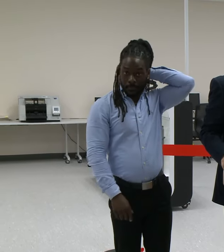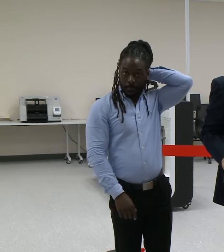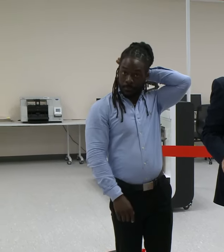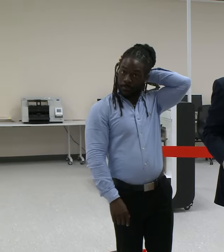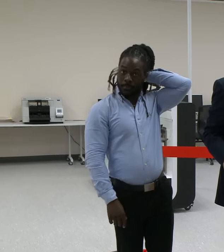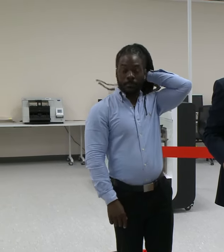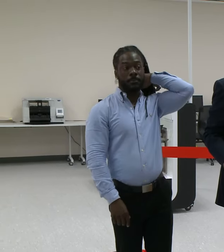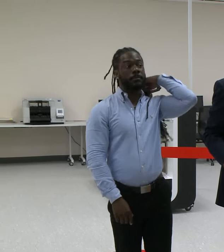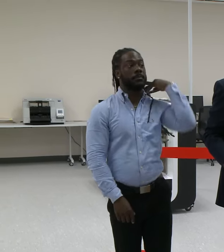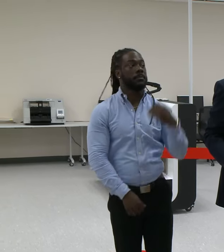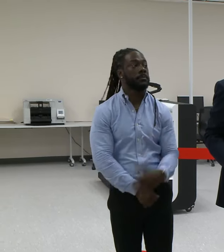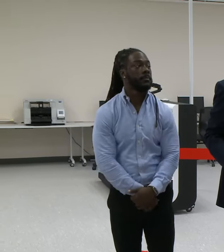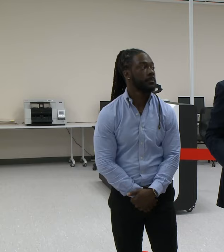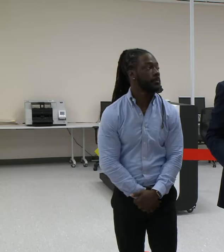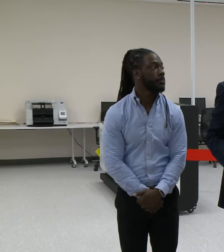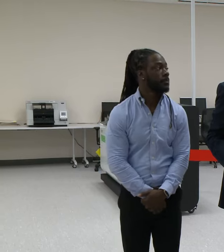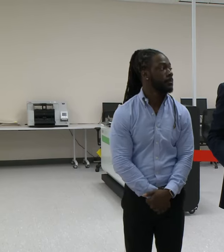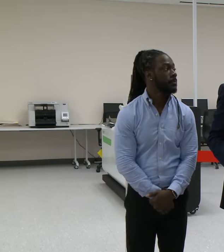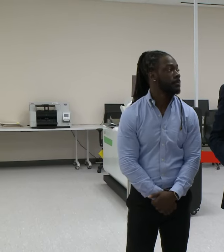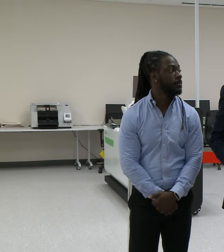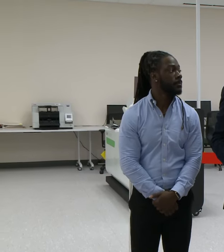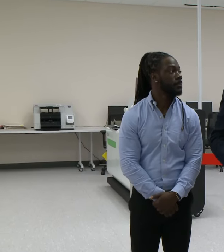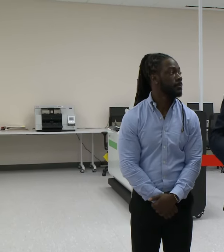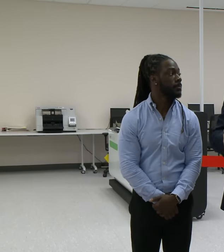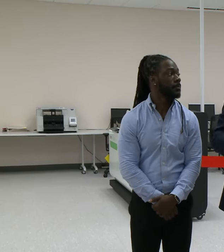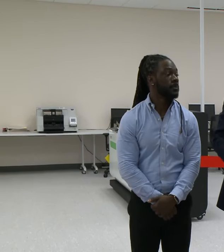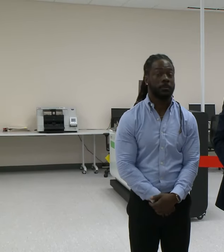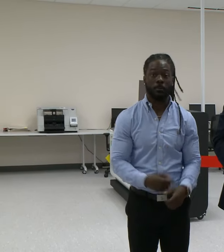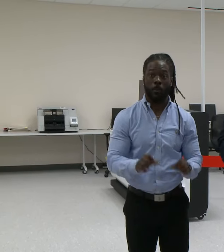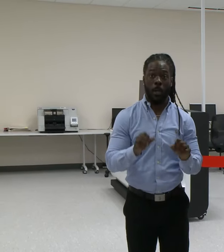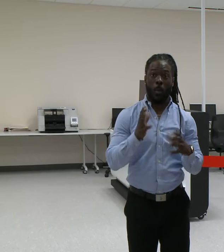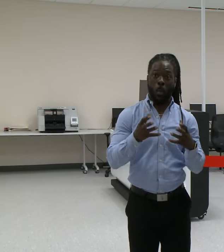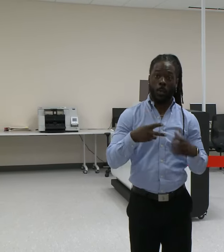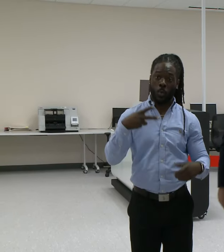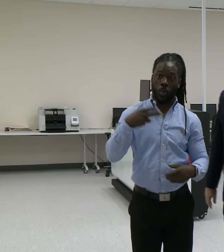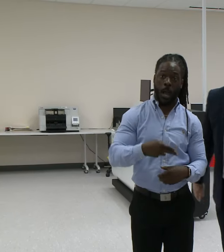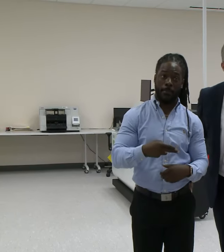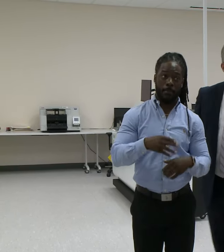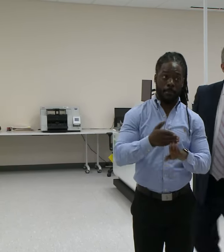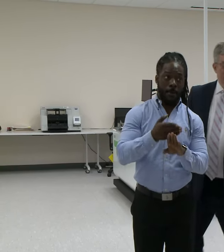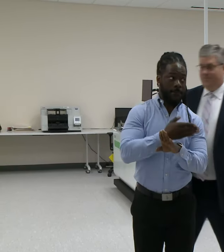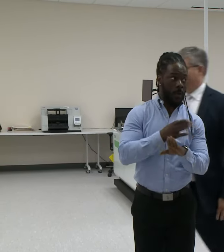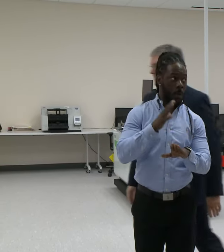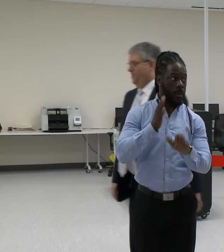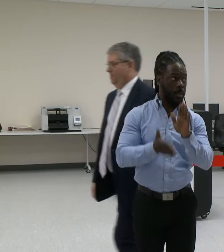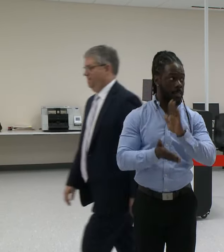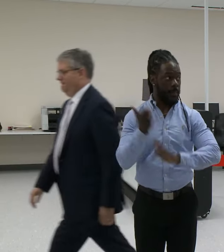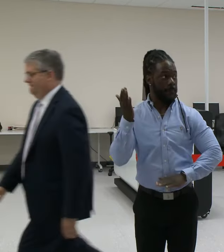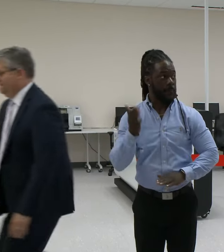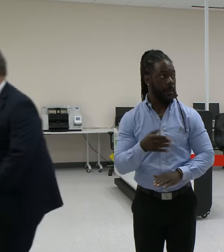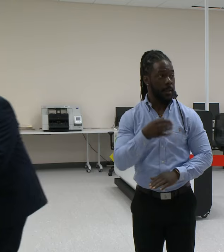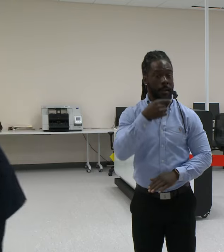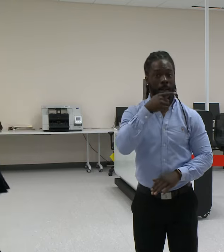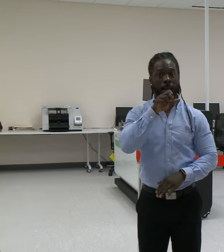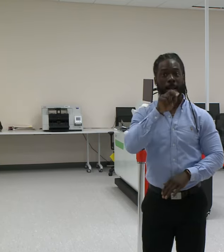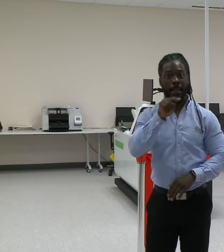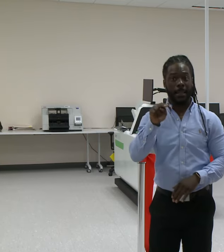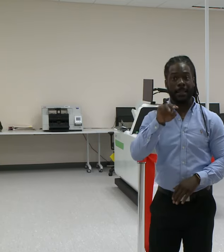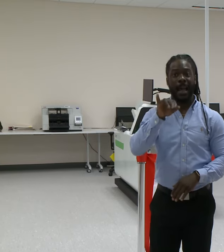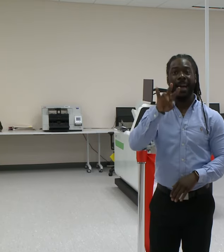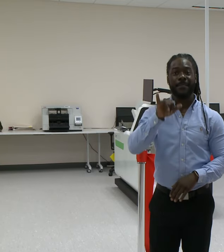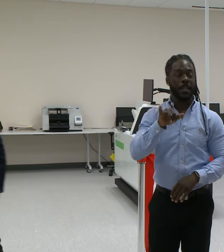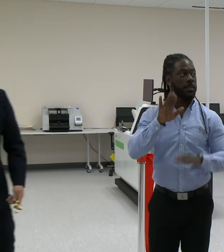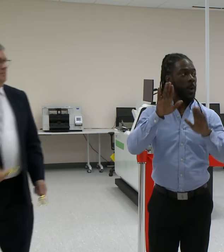as efficient as possible, that'd be wonderful. We can. So we're going to. Not only is Glenn Ivey a great